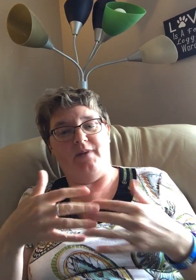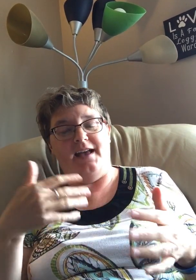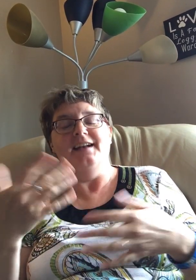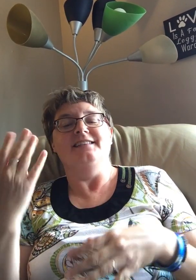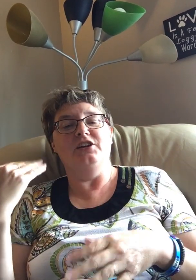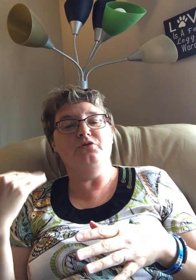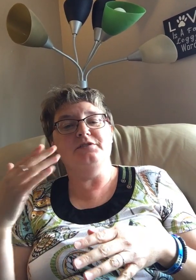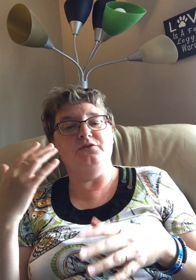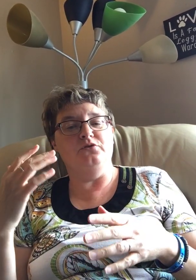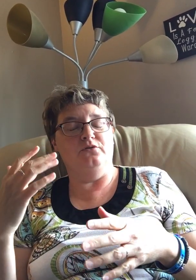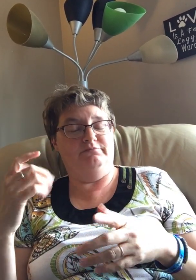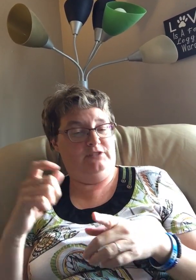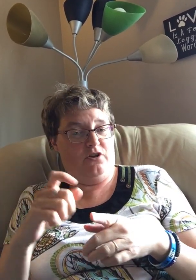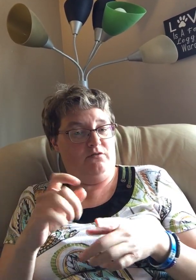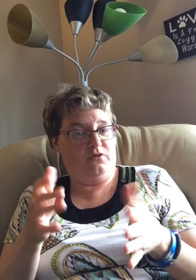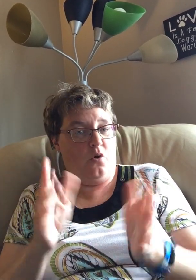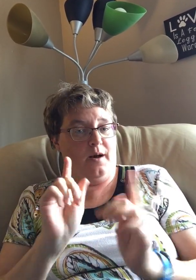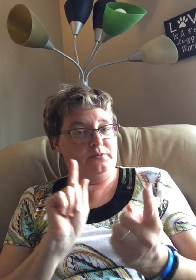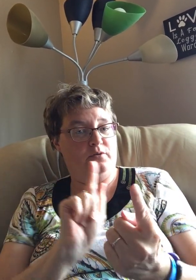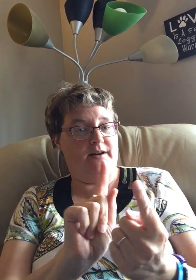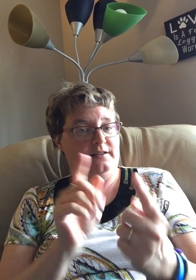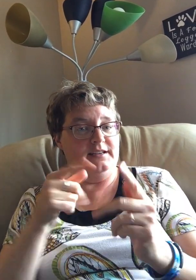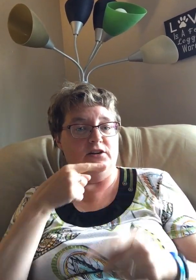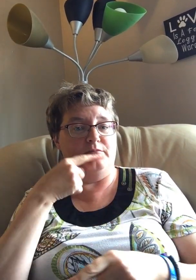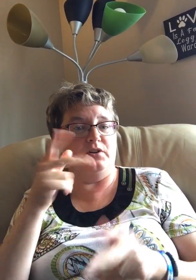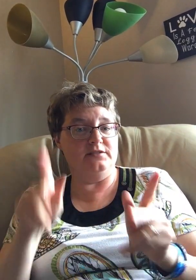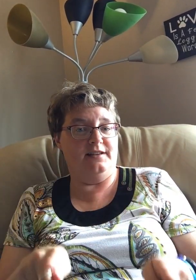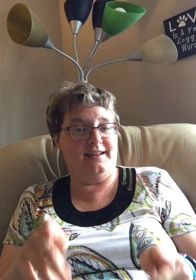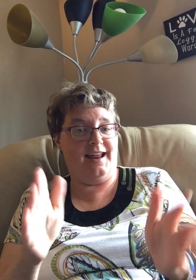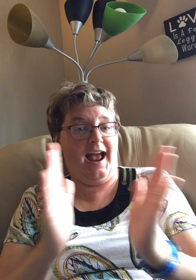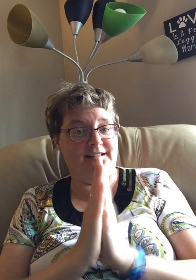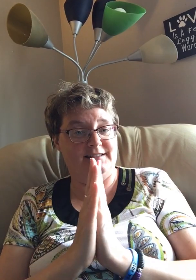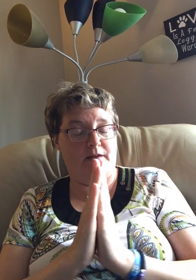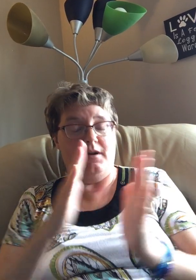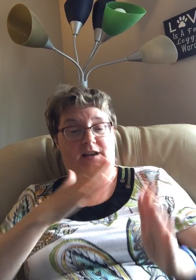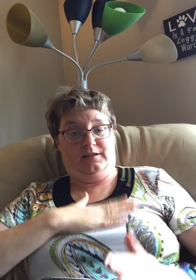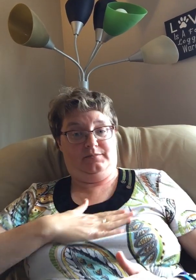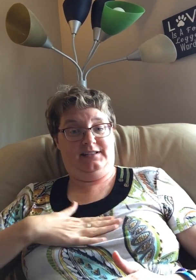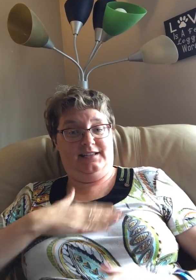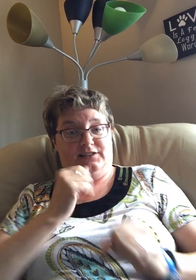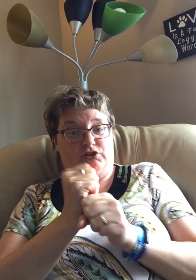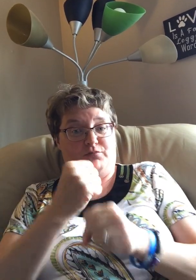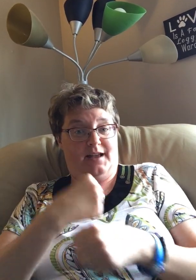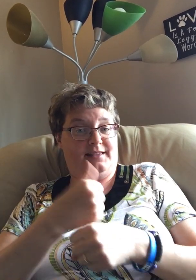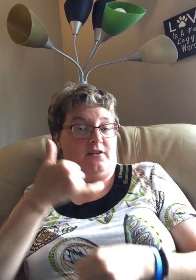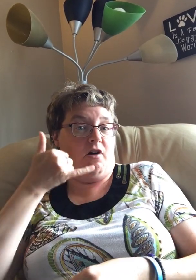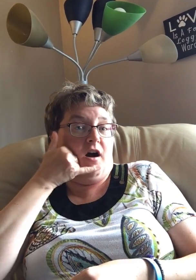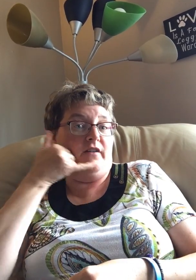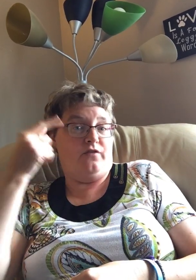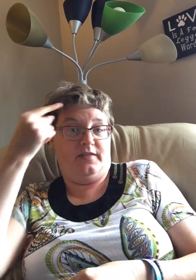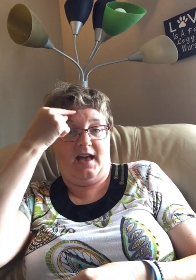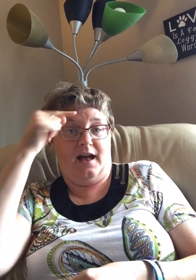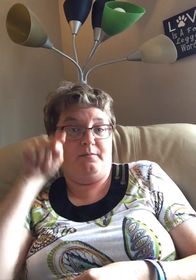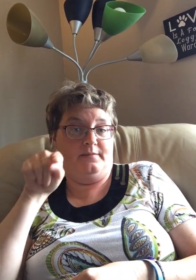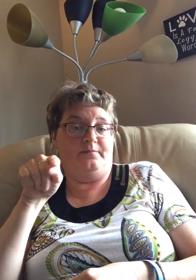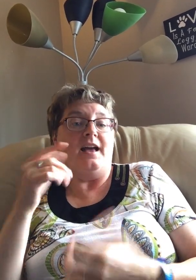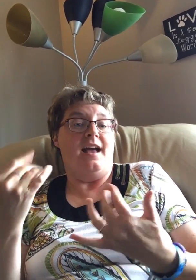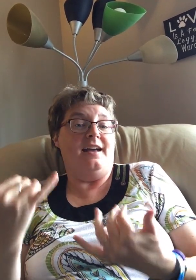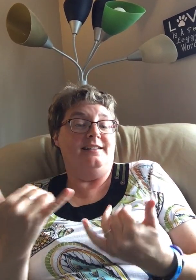anyway, they used to, go up to a hearing person and ask them, please, to make that call for them. And